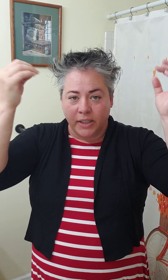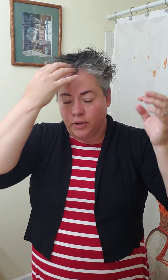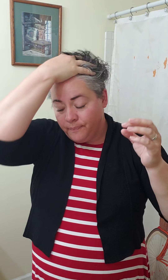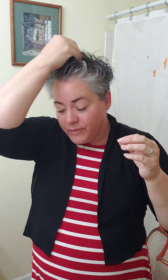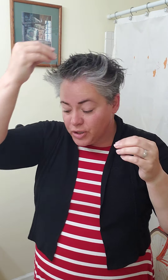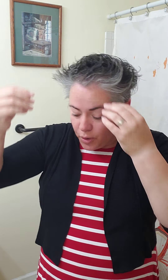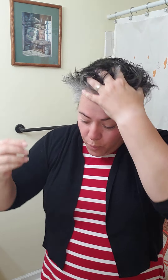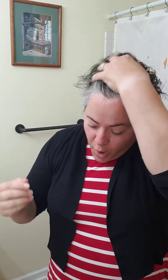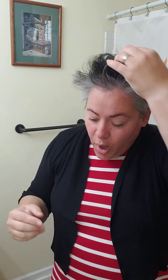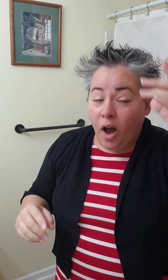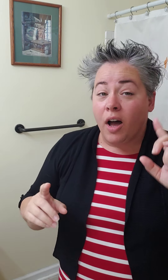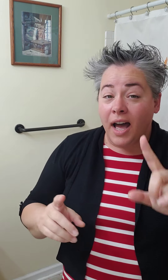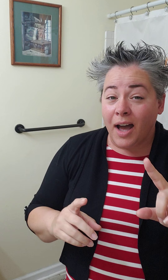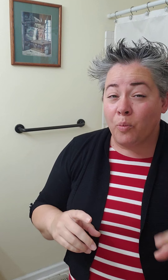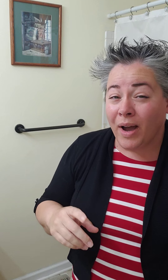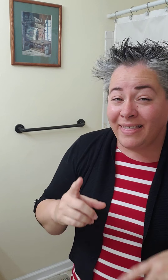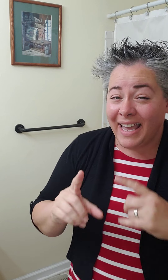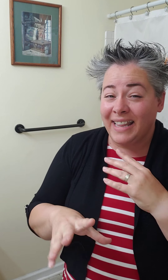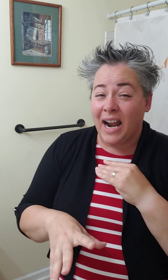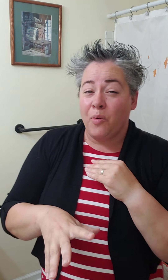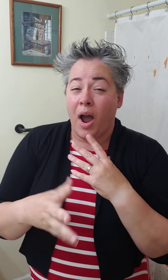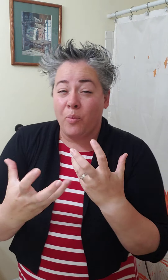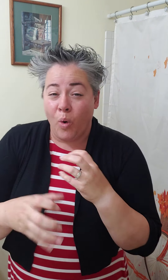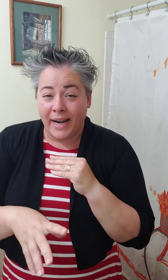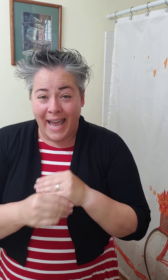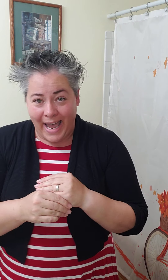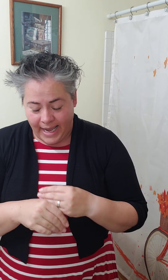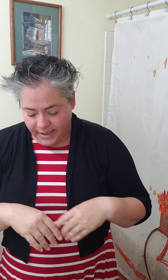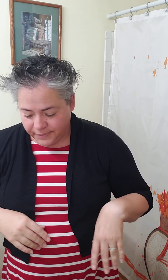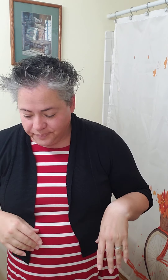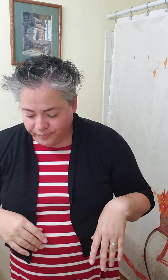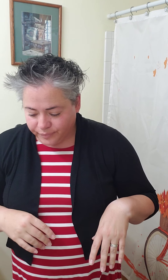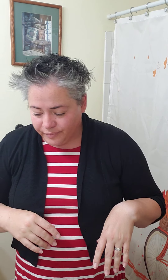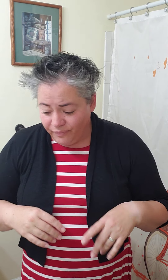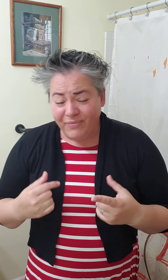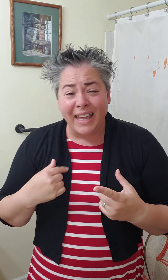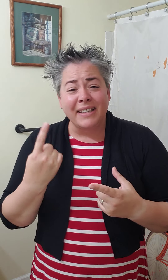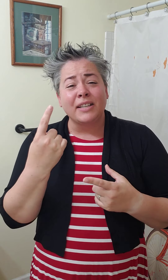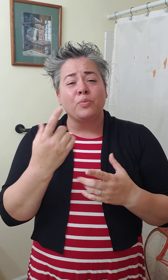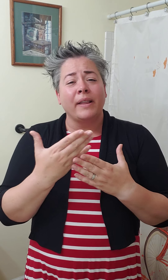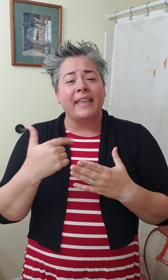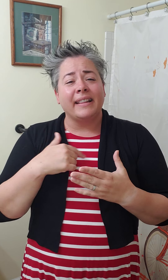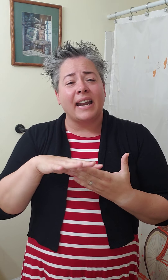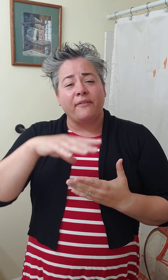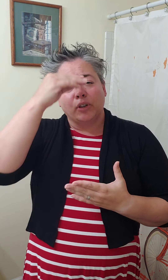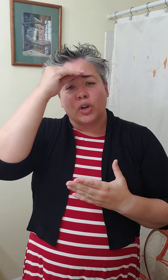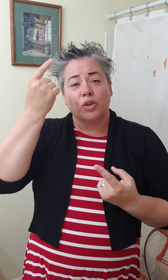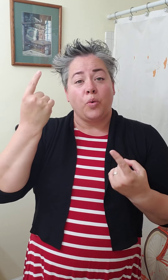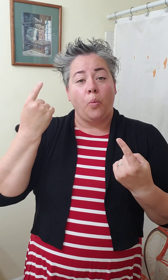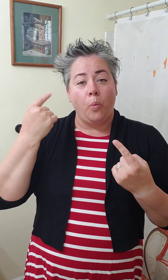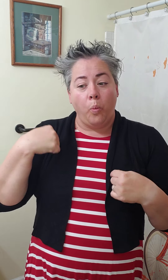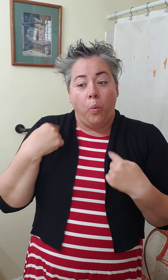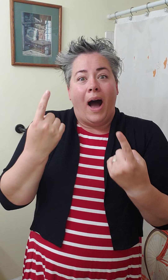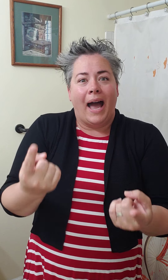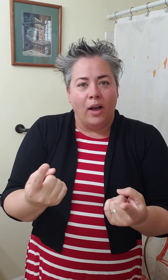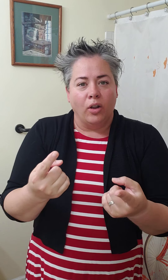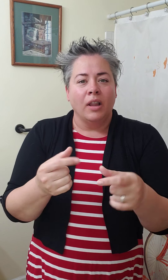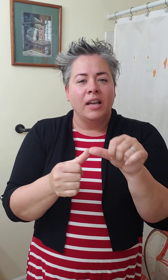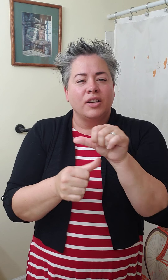little. So one thing that I want to add, and this is one thing that I've learned while